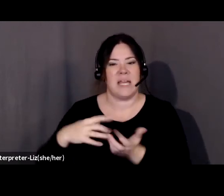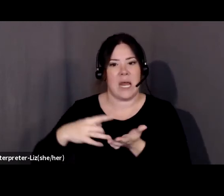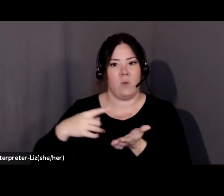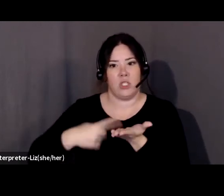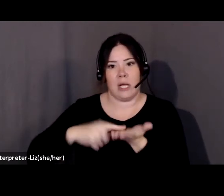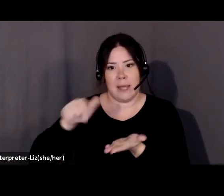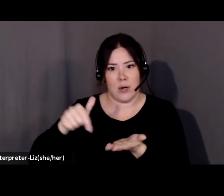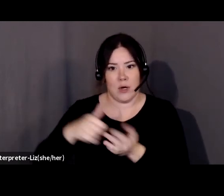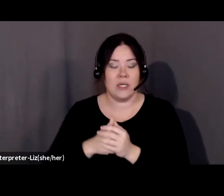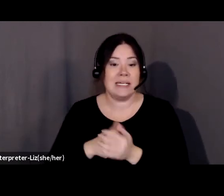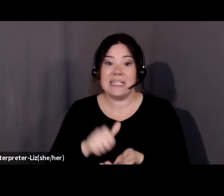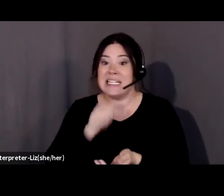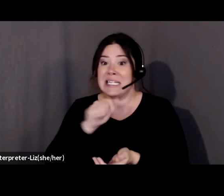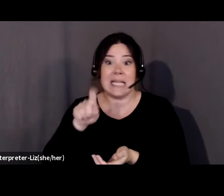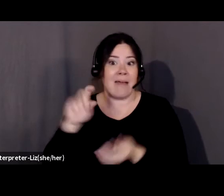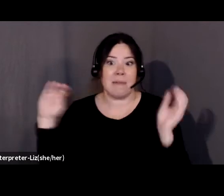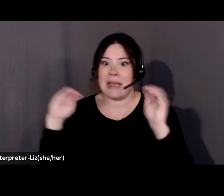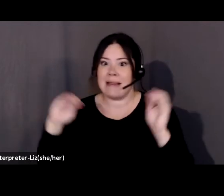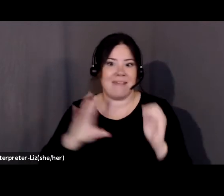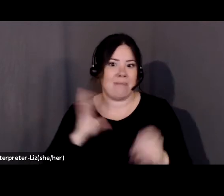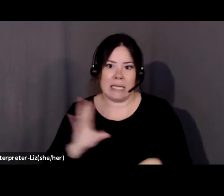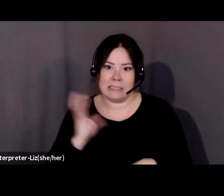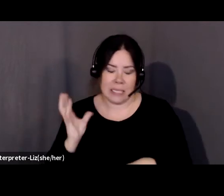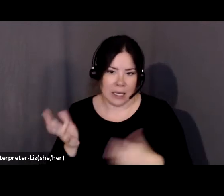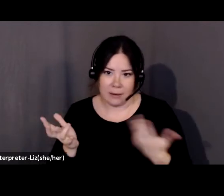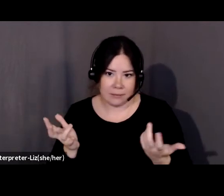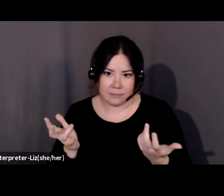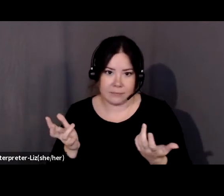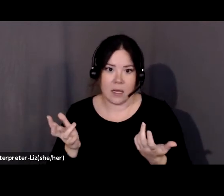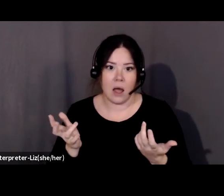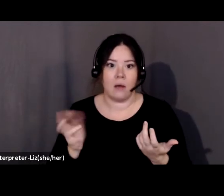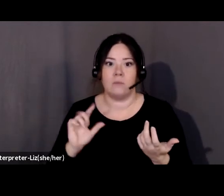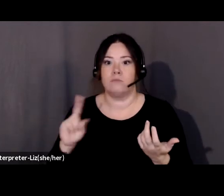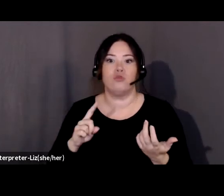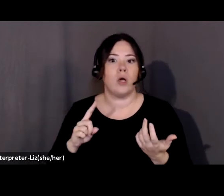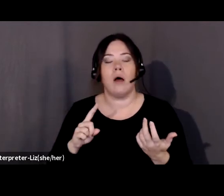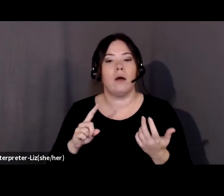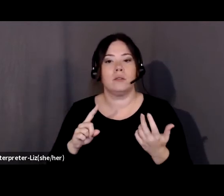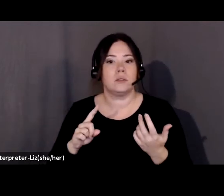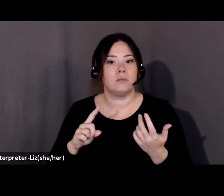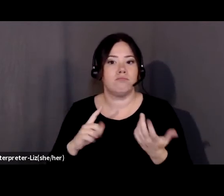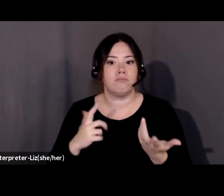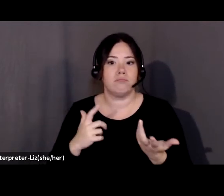doesn't have to be anything fancy, just, a basic knowledge of